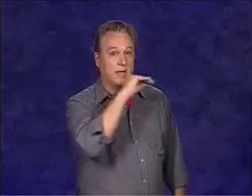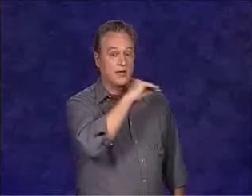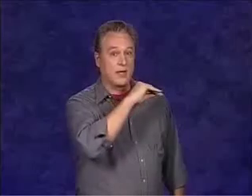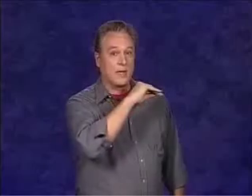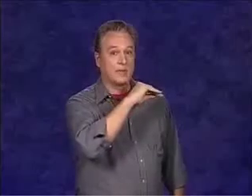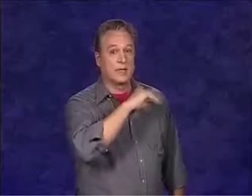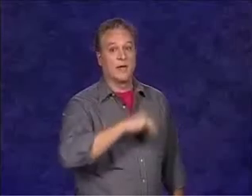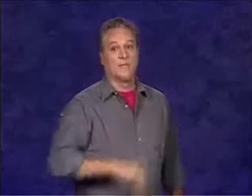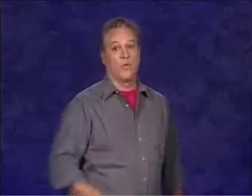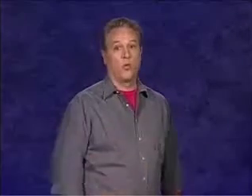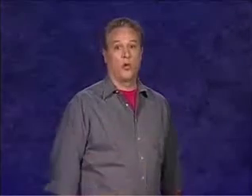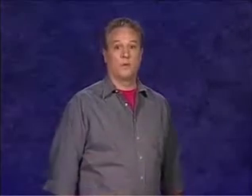for warm.